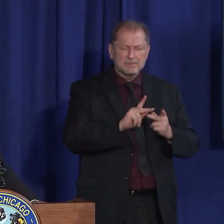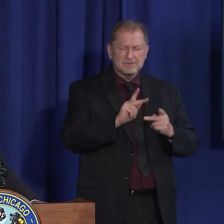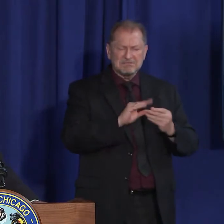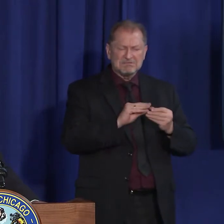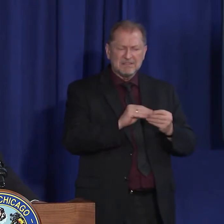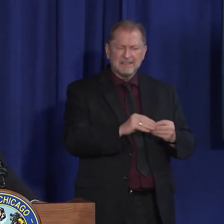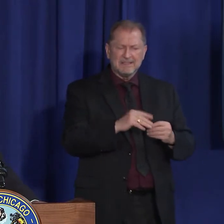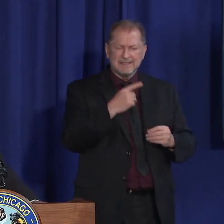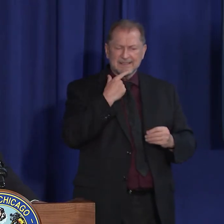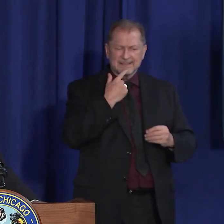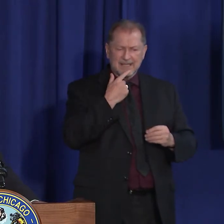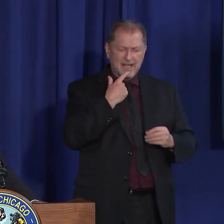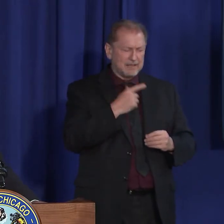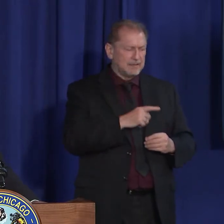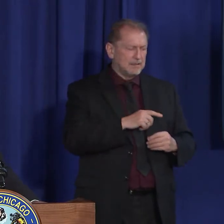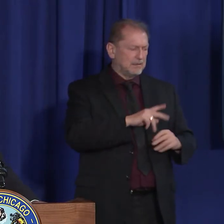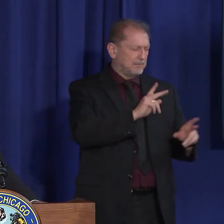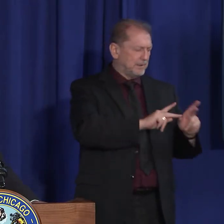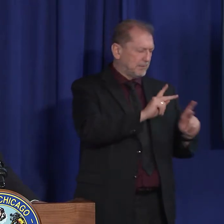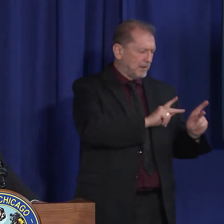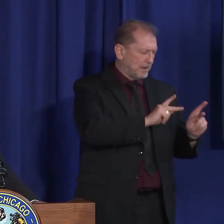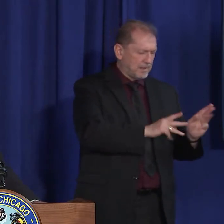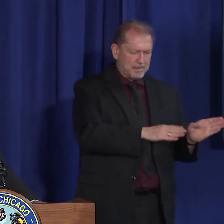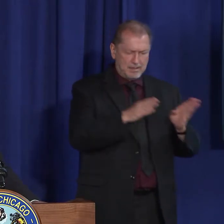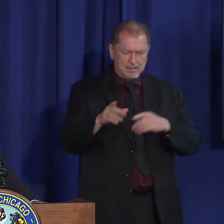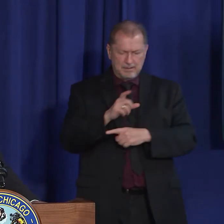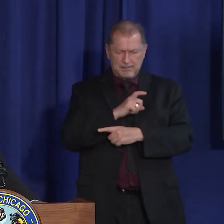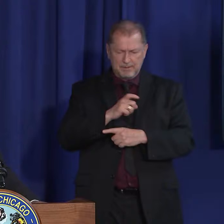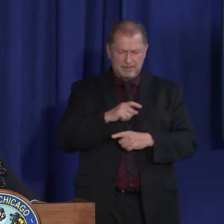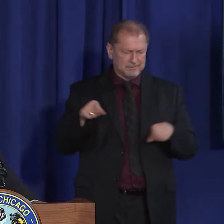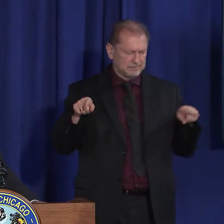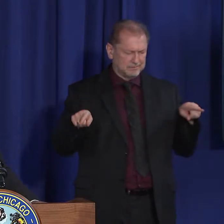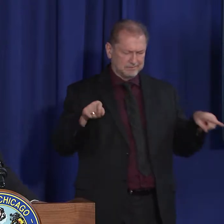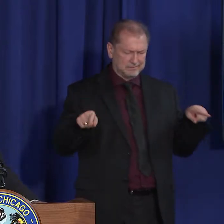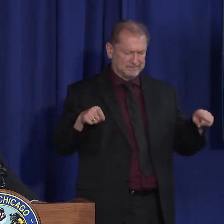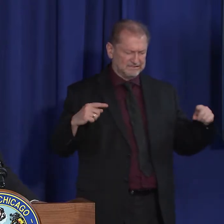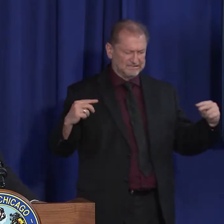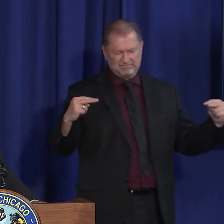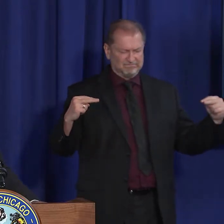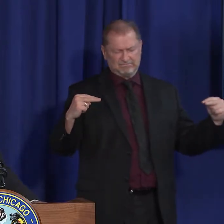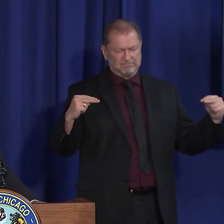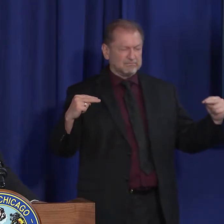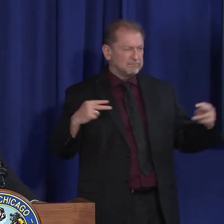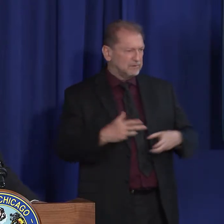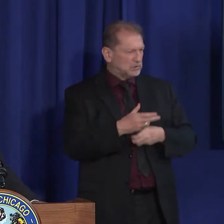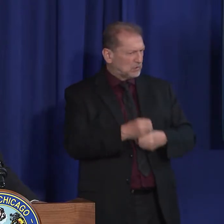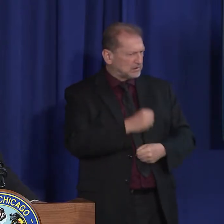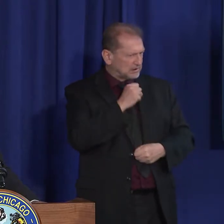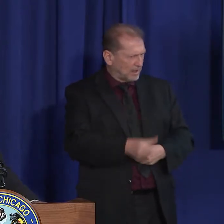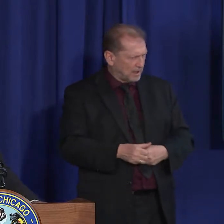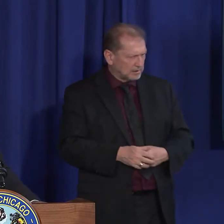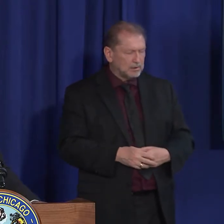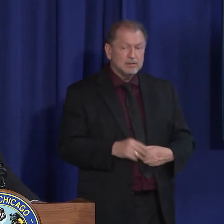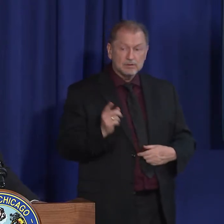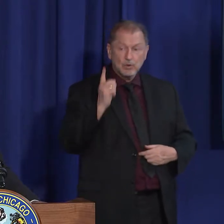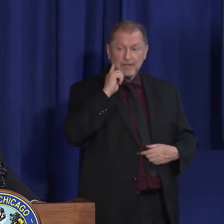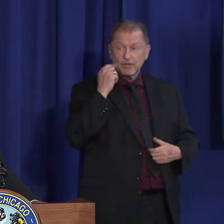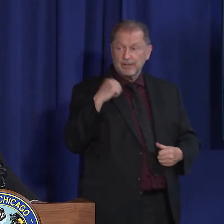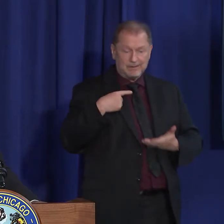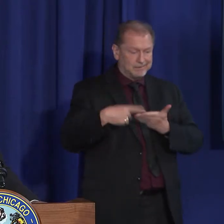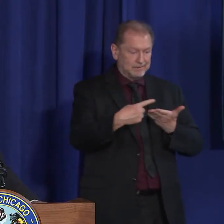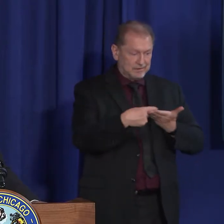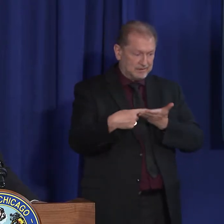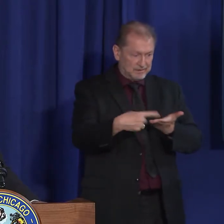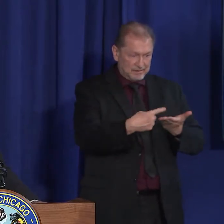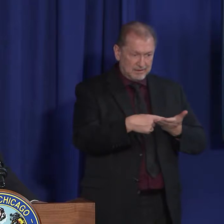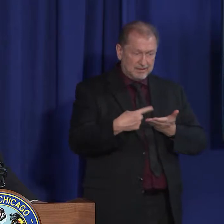to rebuild trust between Chicagoans and the police department. I spoke with him this morning and asked whether he had heard anything over the weeks of debates to change